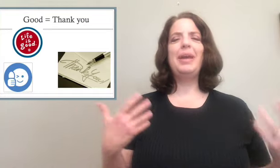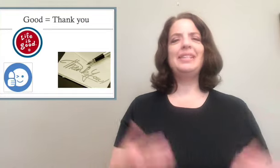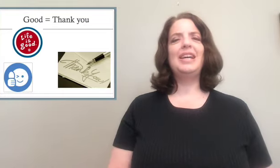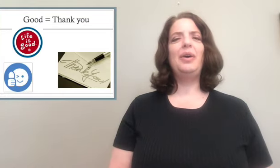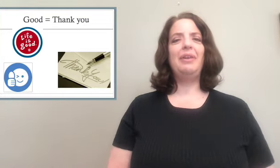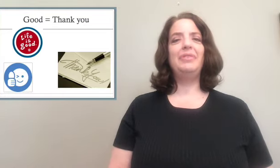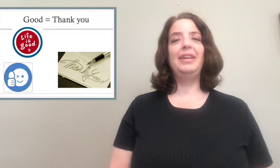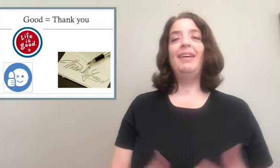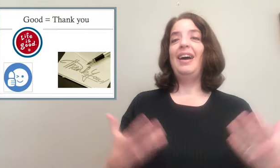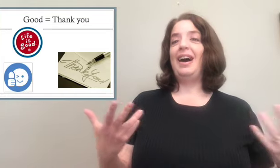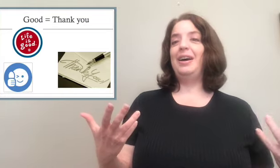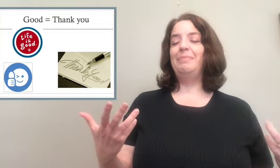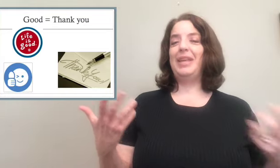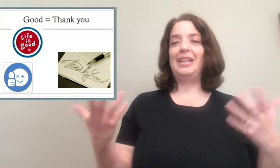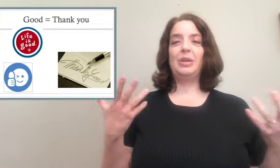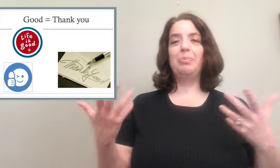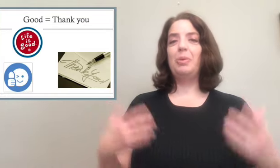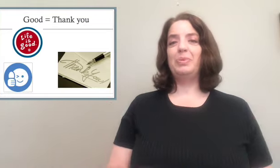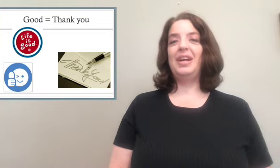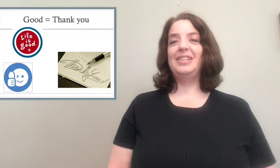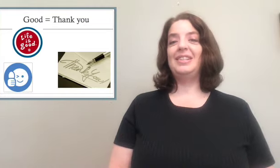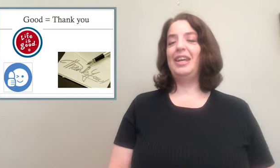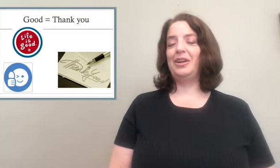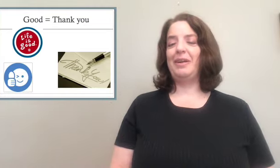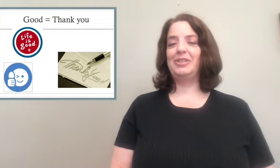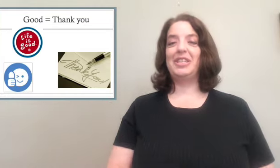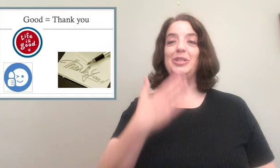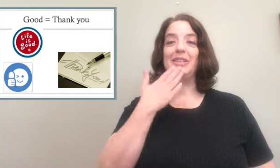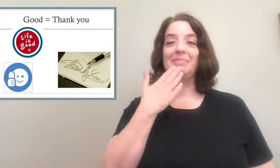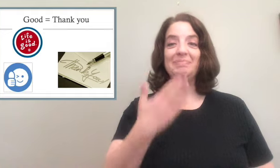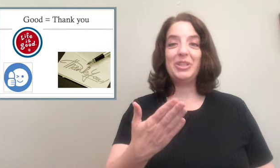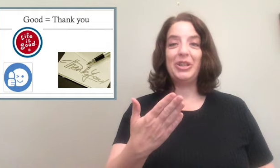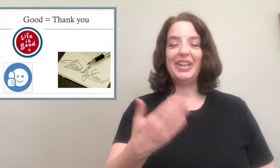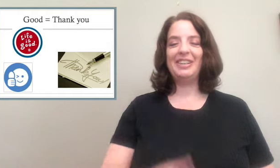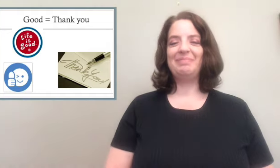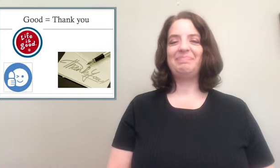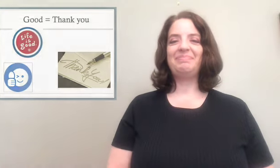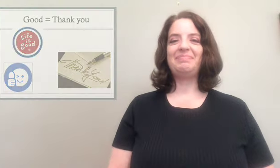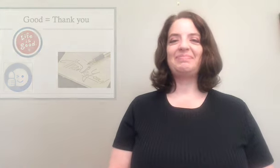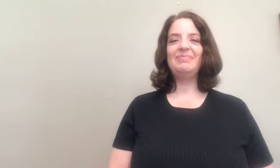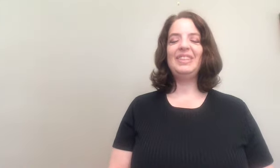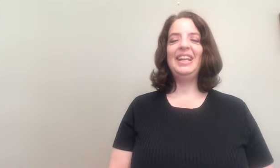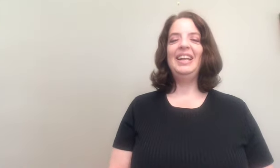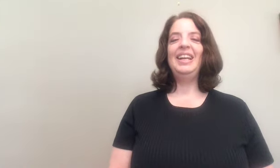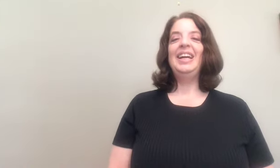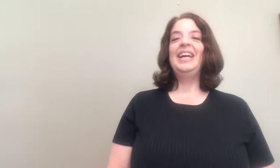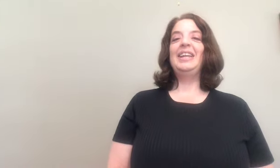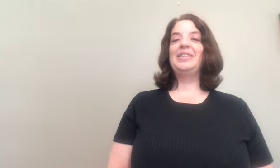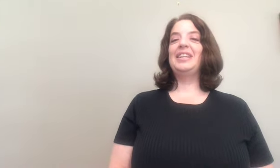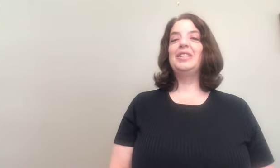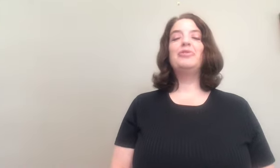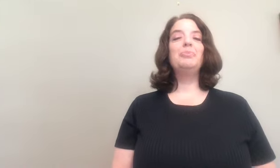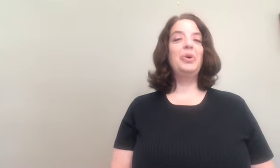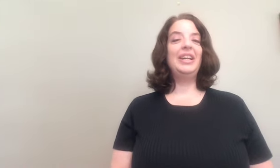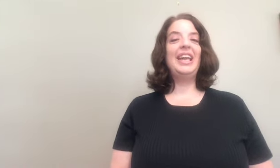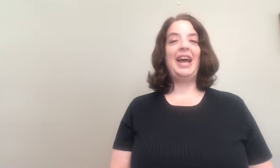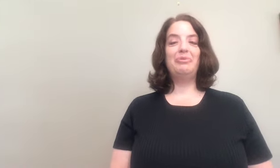amazed how often that's appropriate in a conversation. Good. Now the signs for morning,